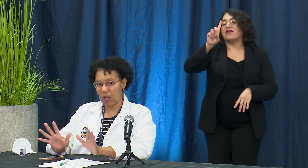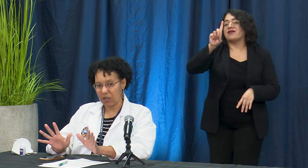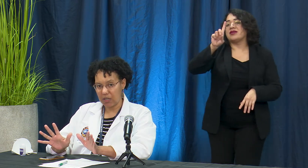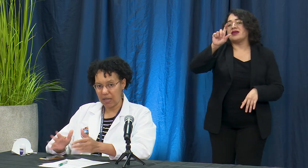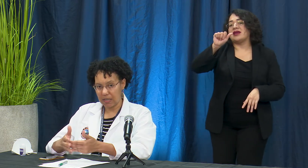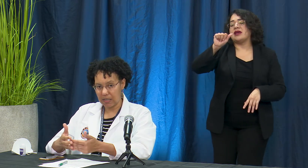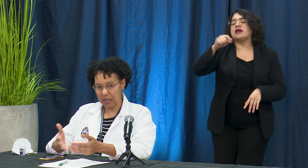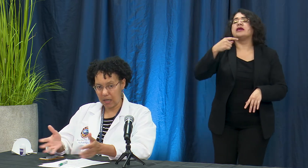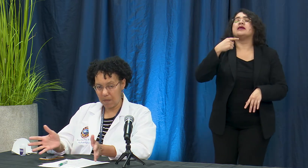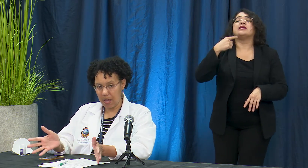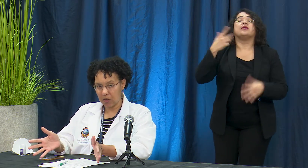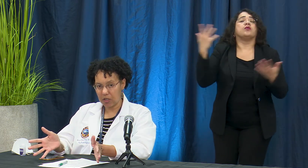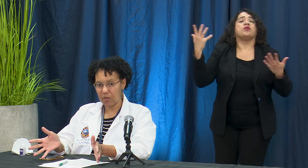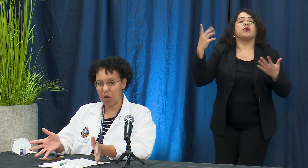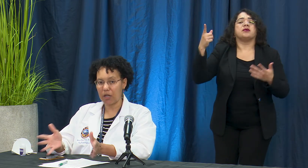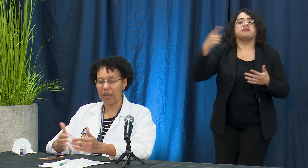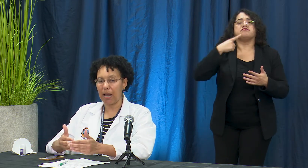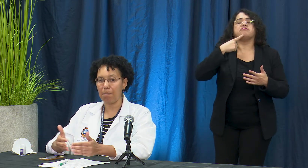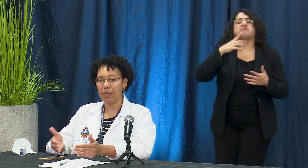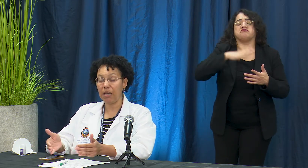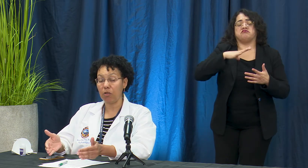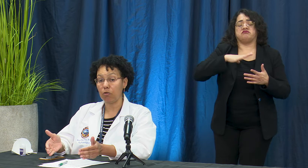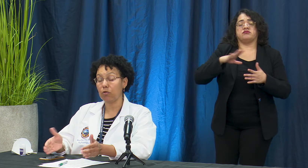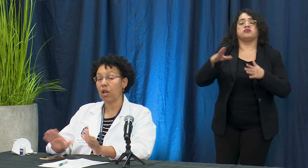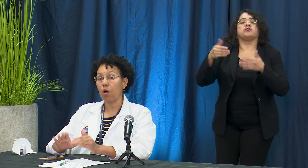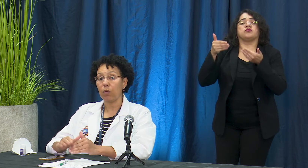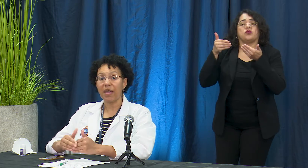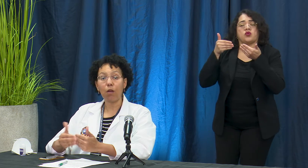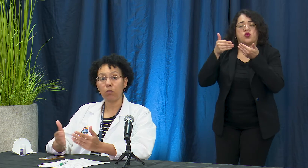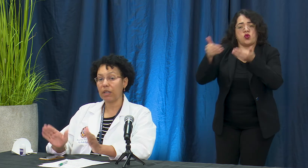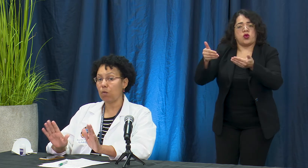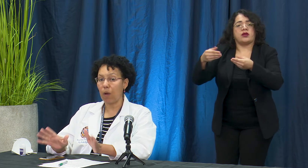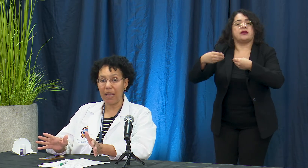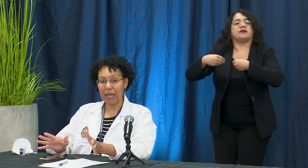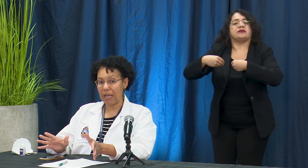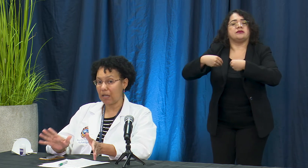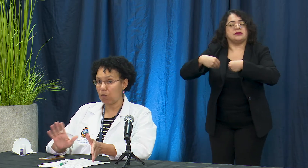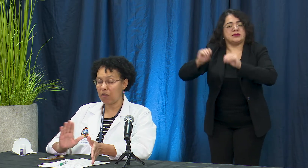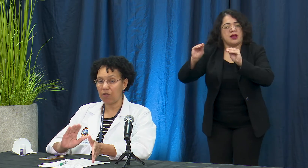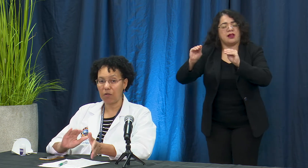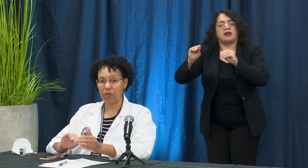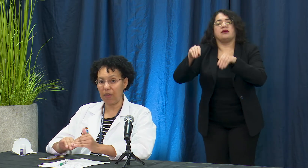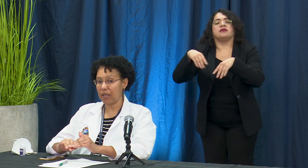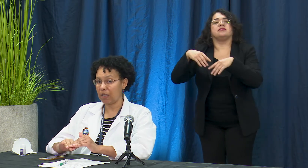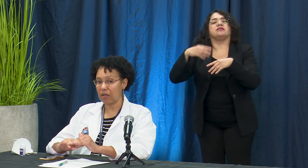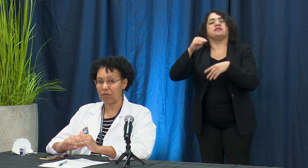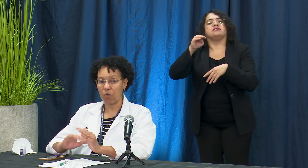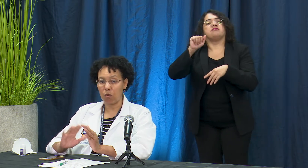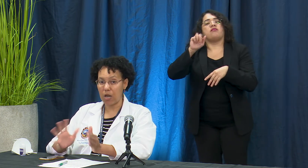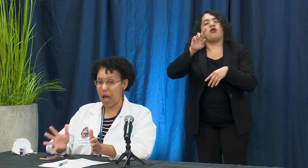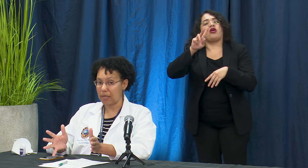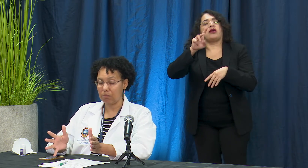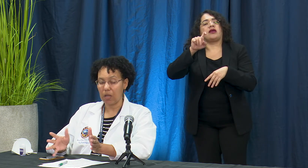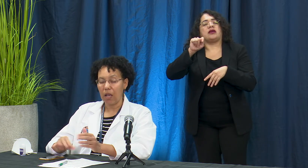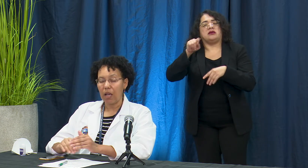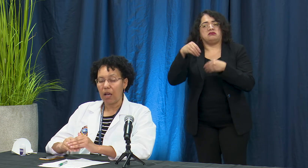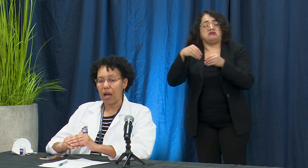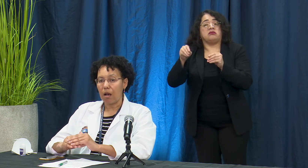these serology tests come out onto the market and be used without really weighing in whether they're effective or